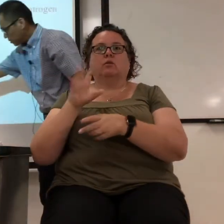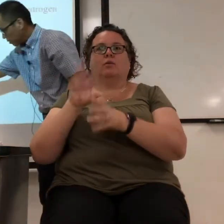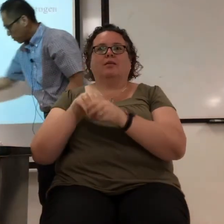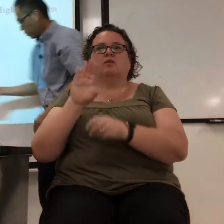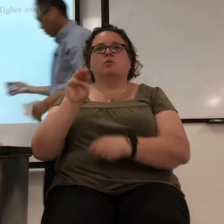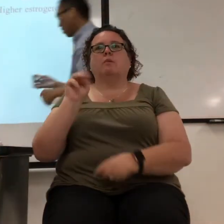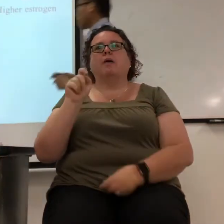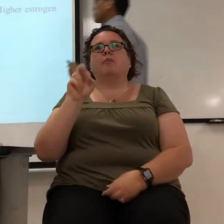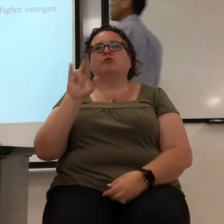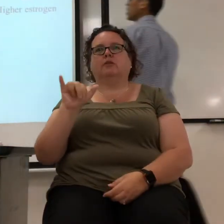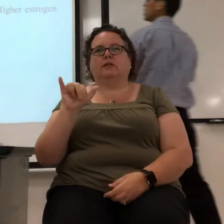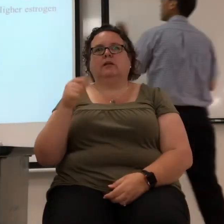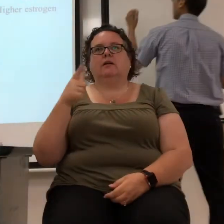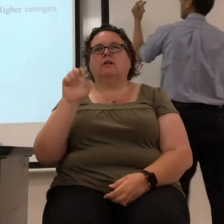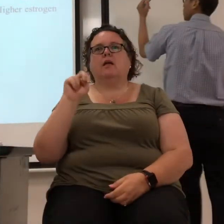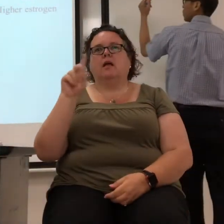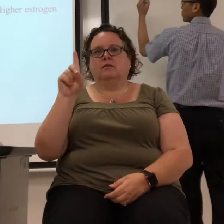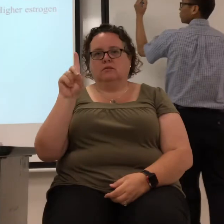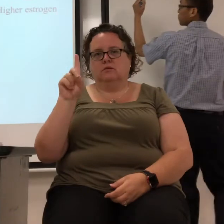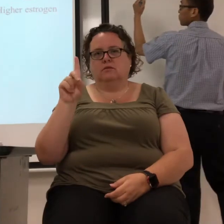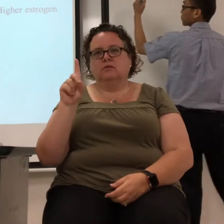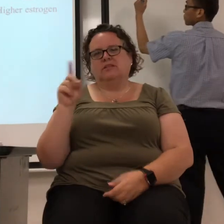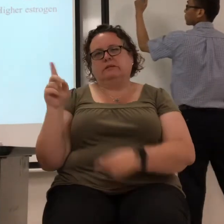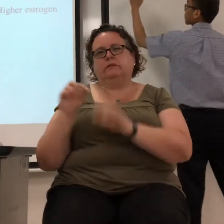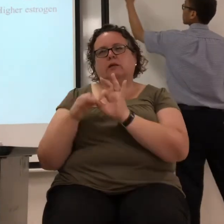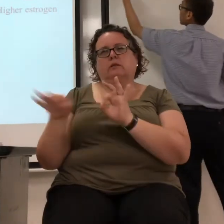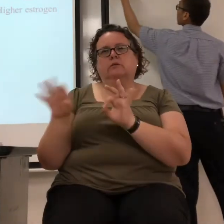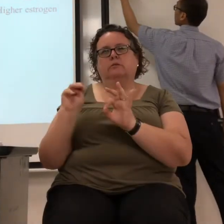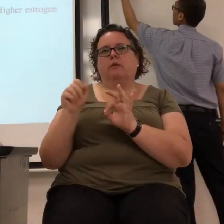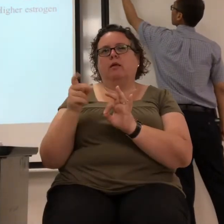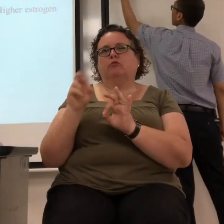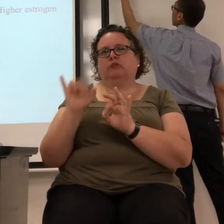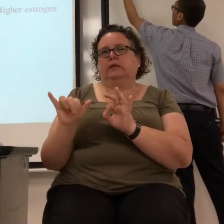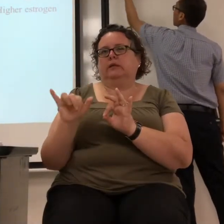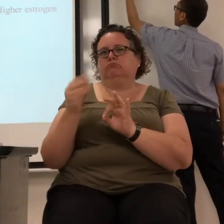mammary glands, and I'll say that. So,